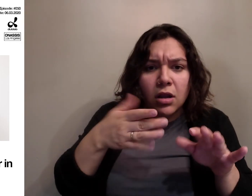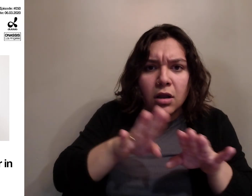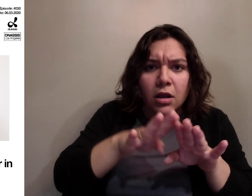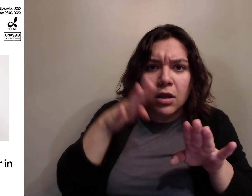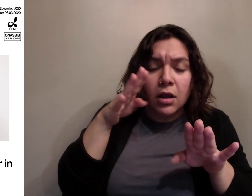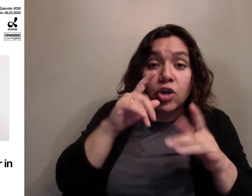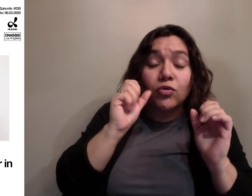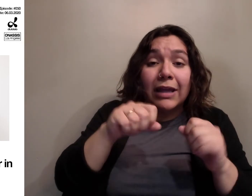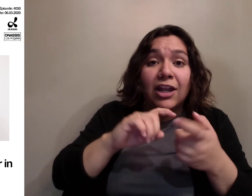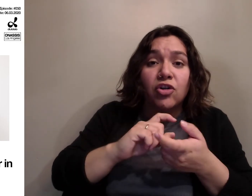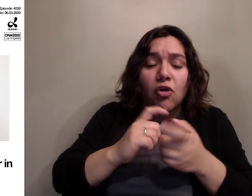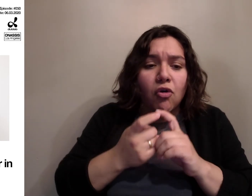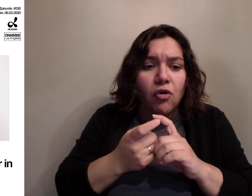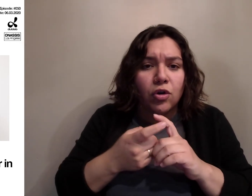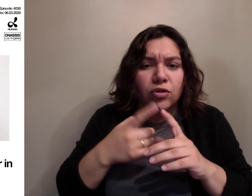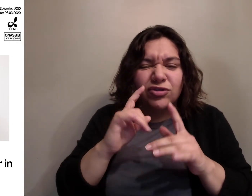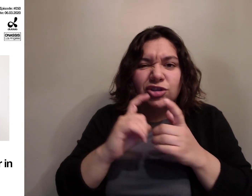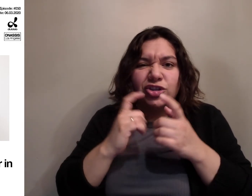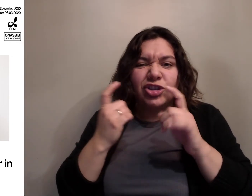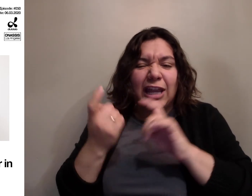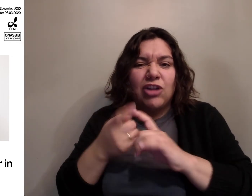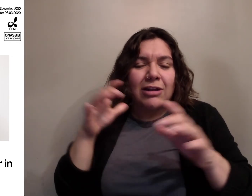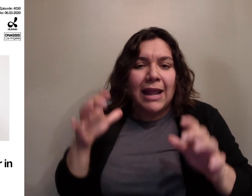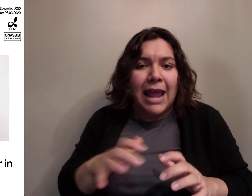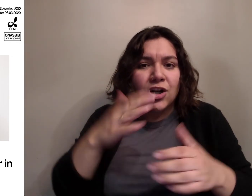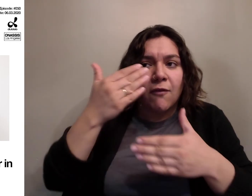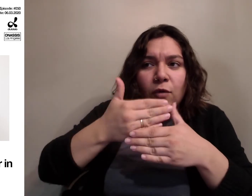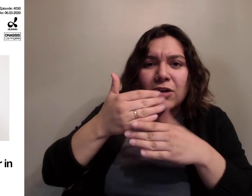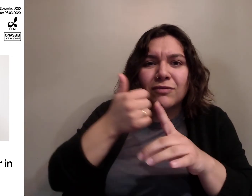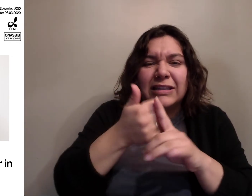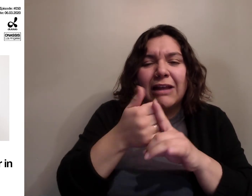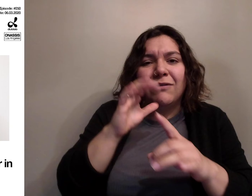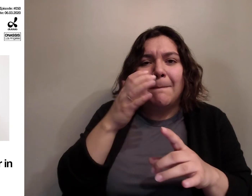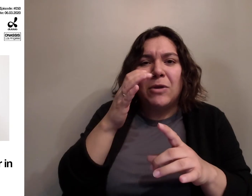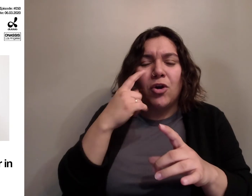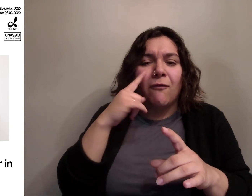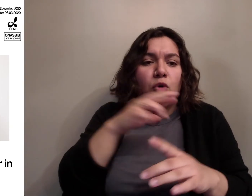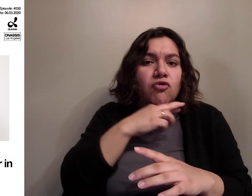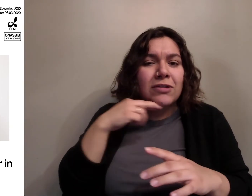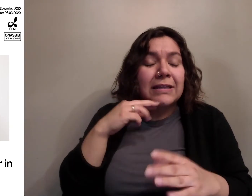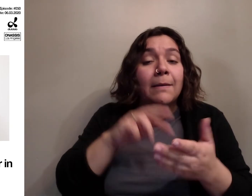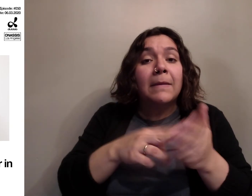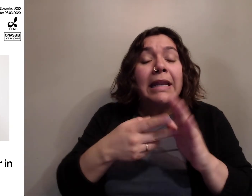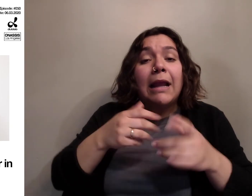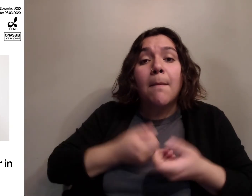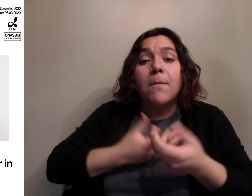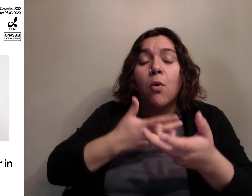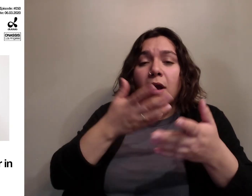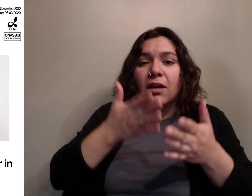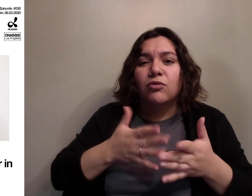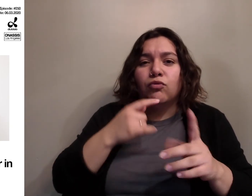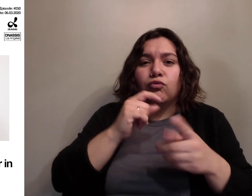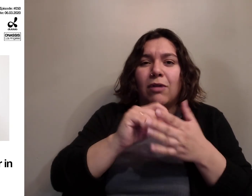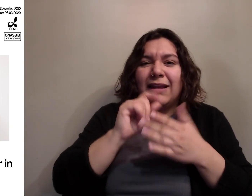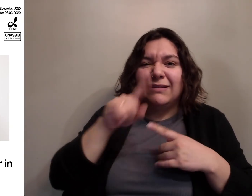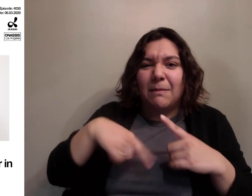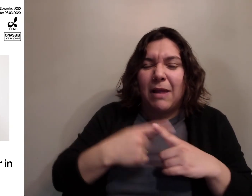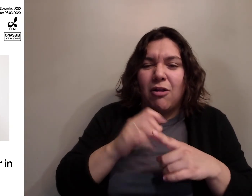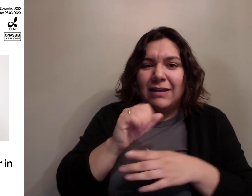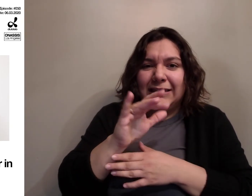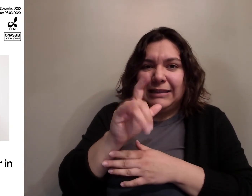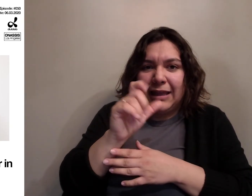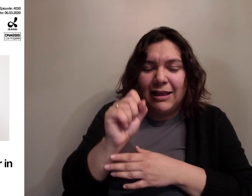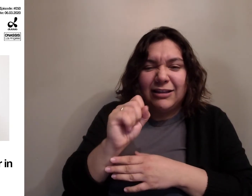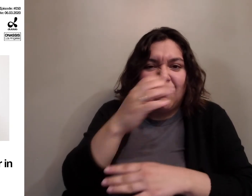impulse, the ability to turn a knob, alter or shift an action. A window is a mirror of risk.